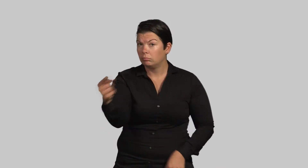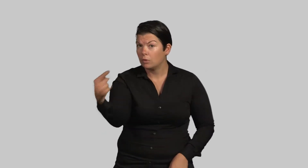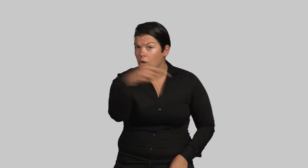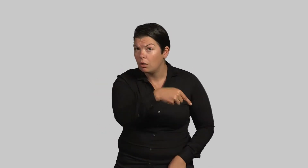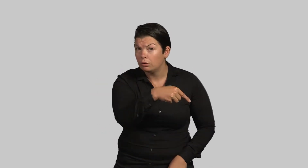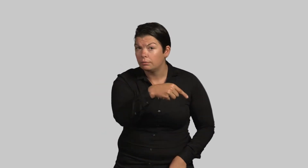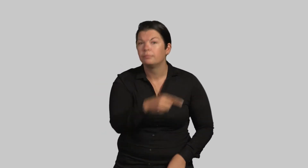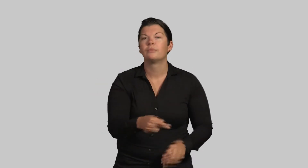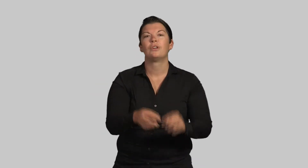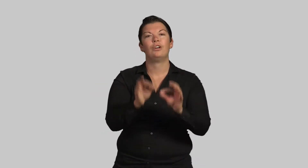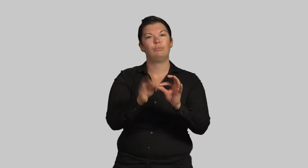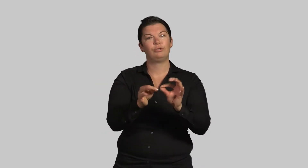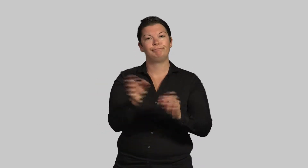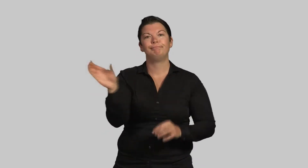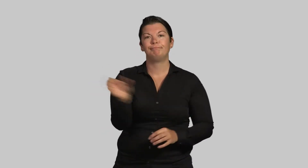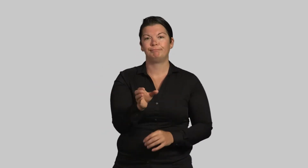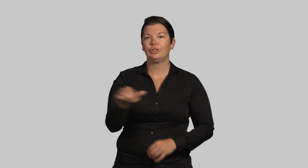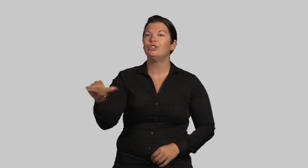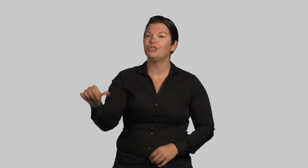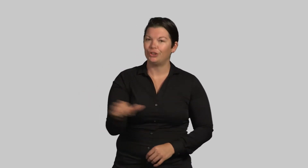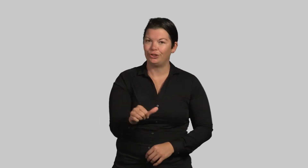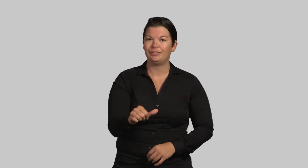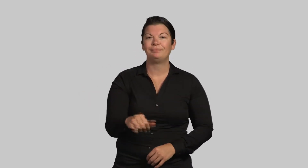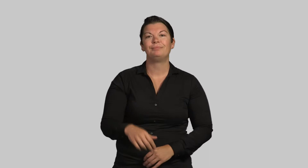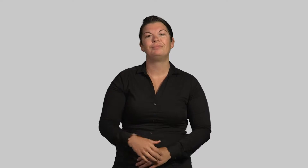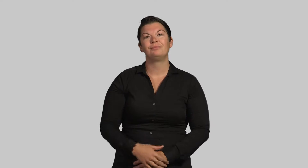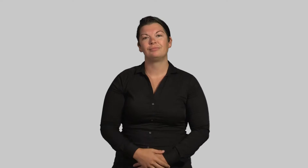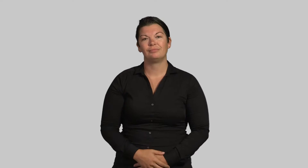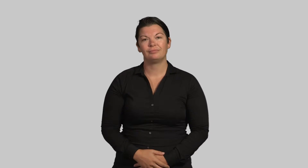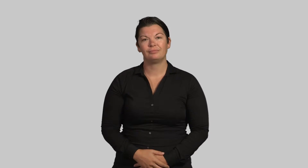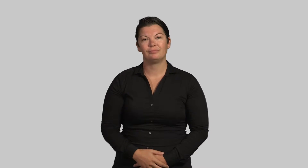When you go to hospital, you should have a New Zealand Sign Language interpreter.